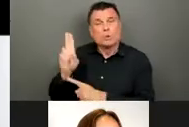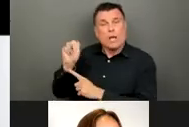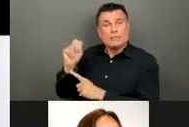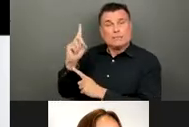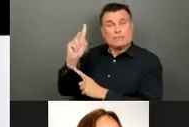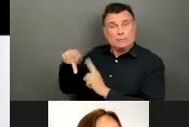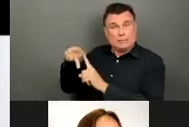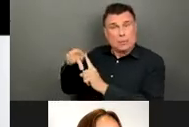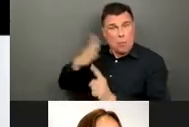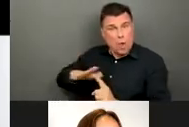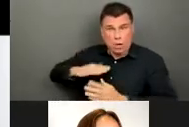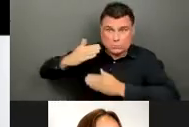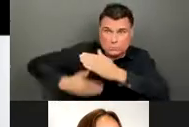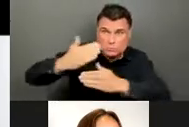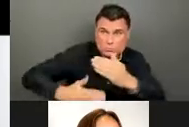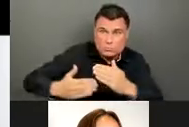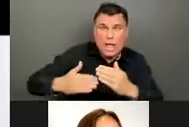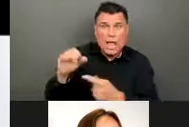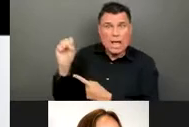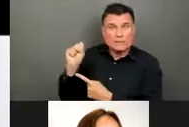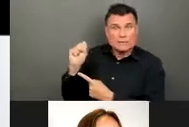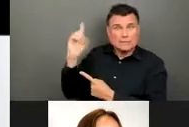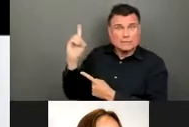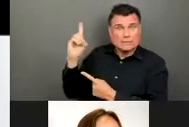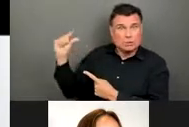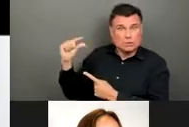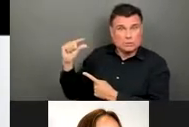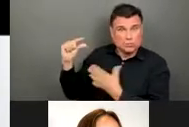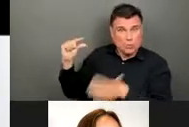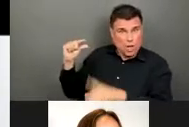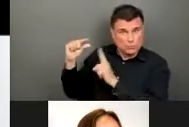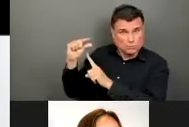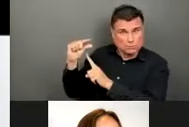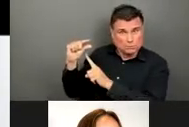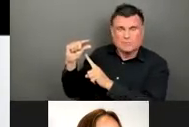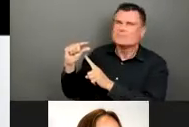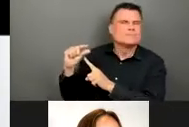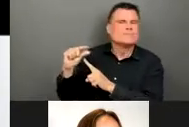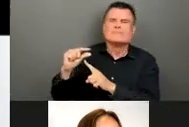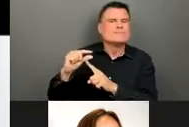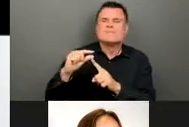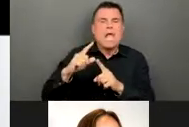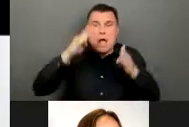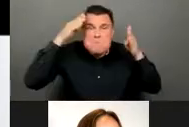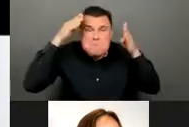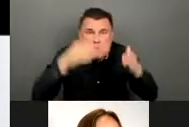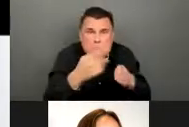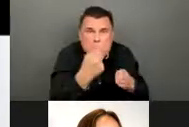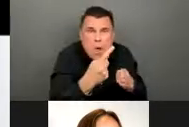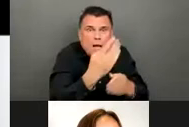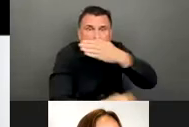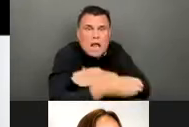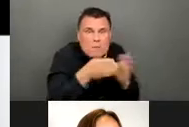disability inclusion cannot be approached as a standalone issue, but rather needs to be promoted across all policies and